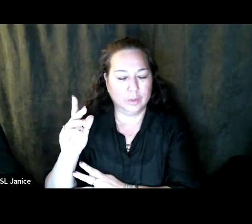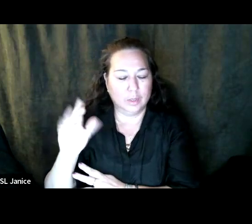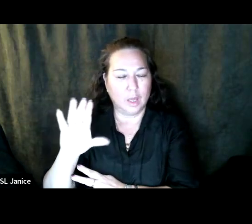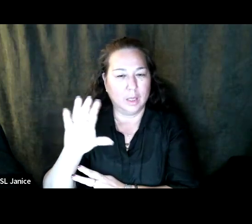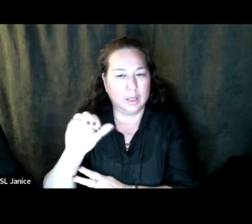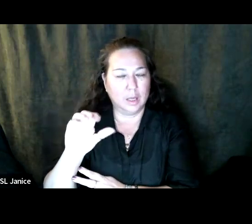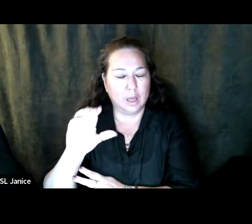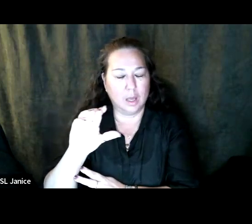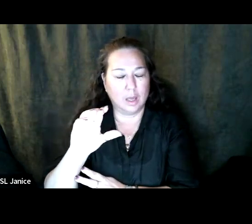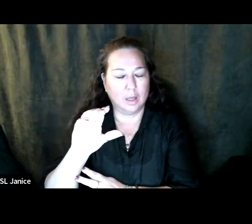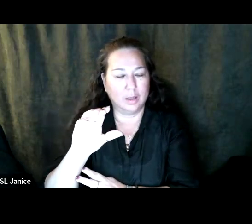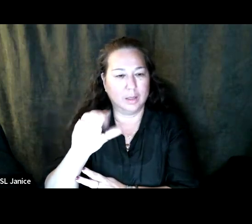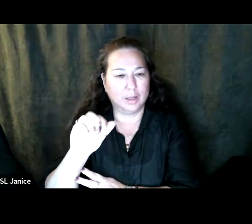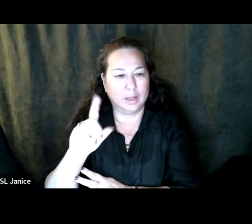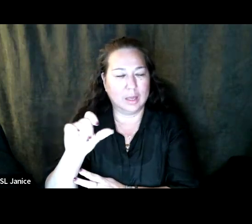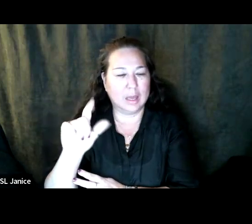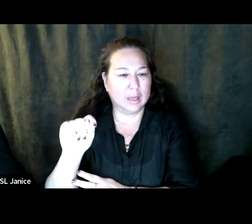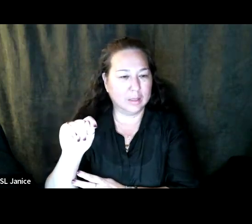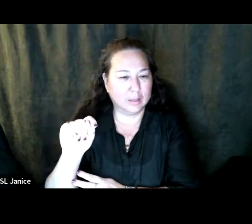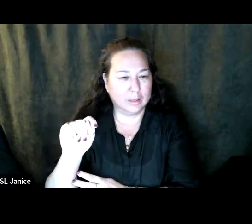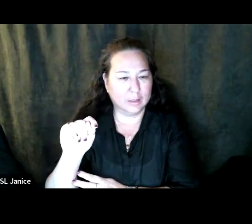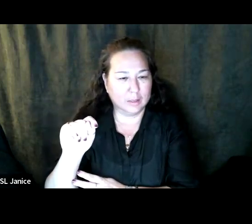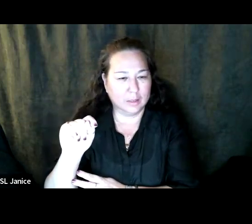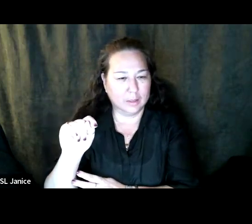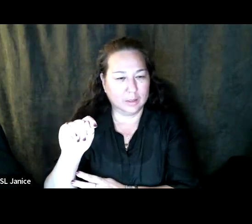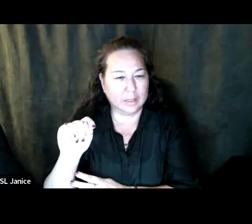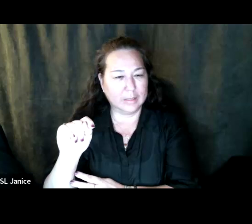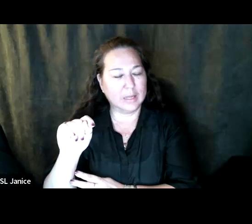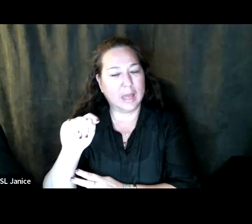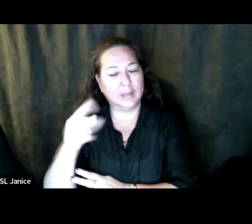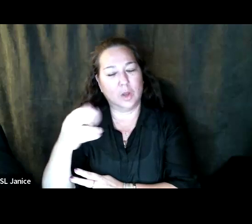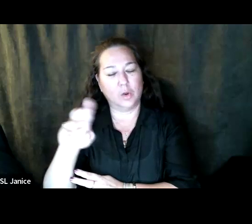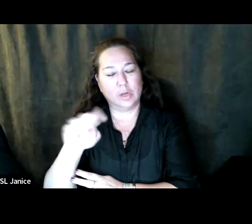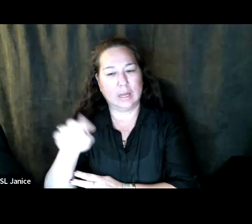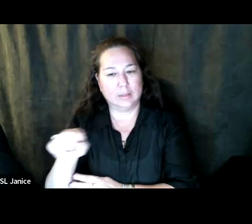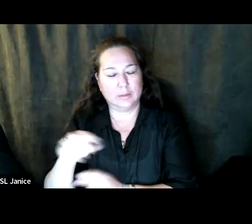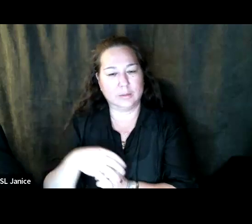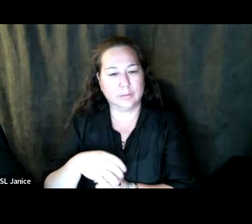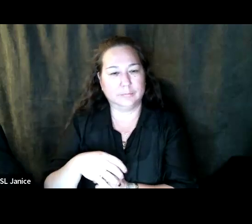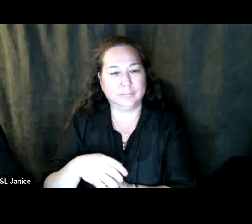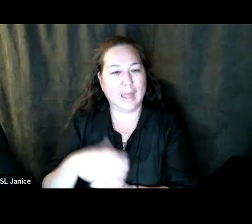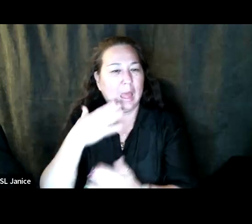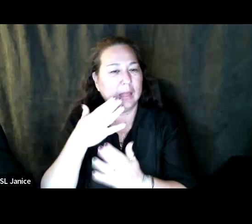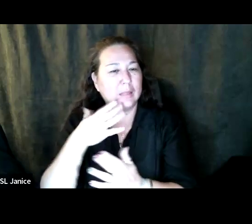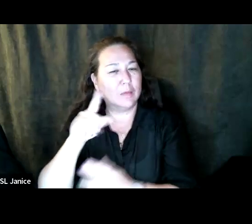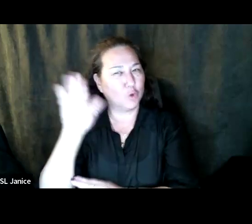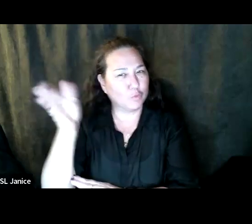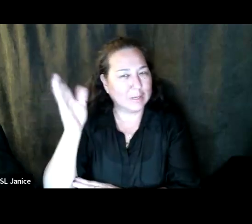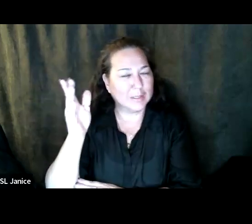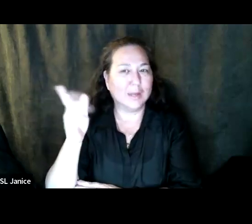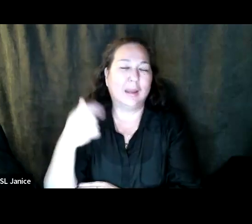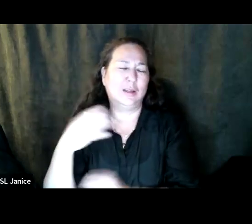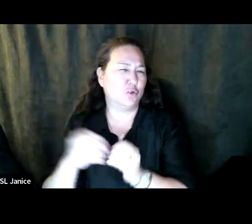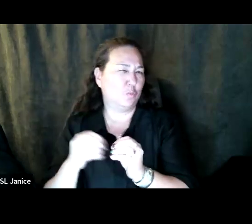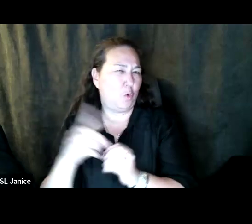much about it before, but it's good to hear it from you. I do have a question, which is more for the superintendent. As we think about